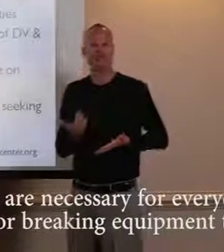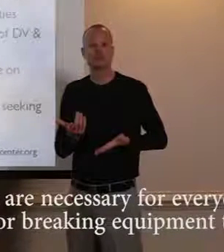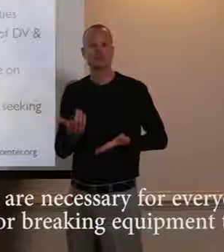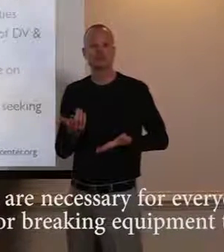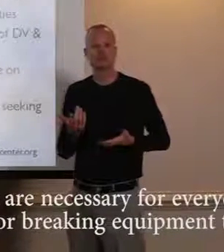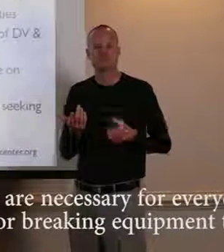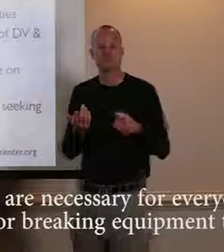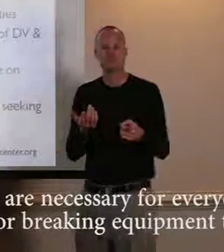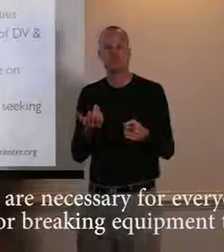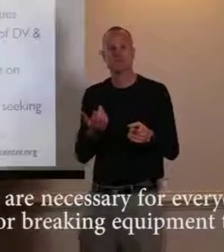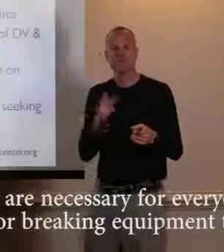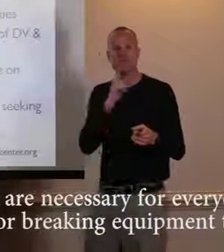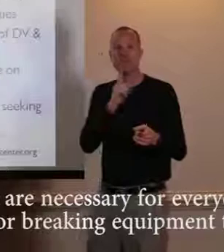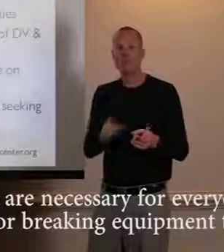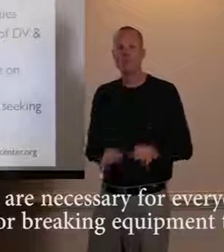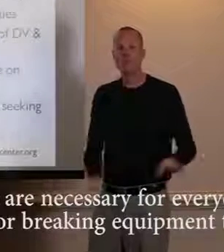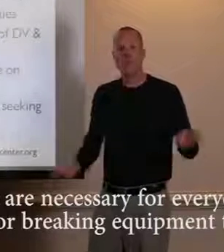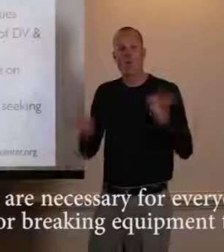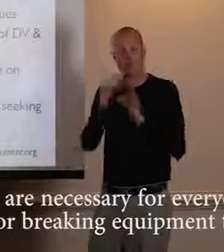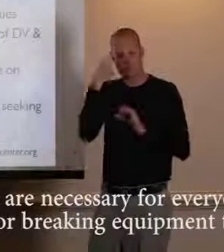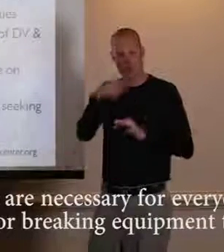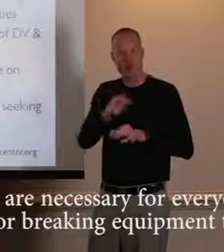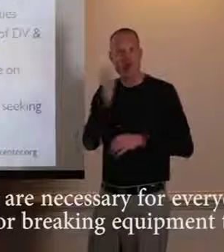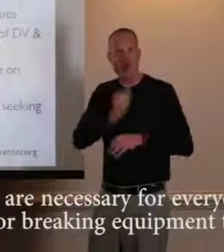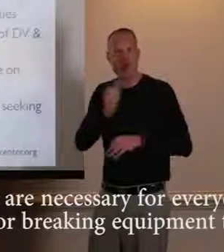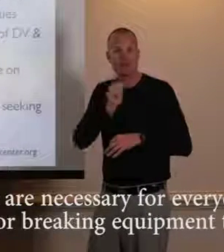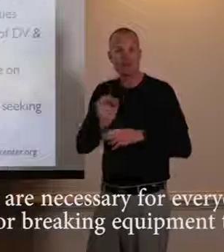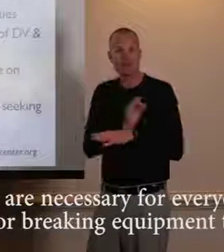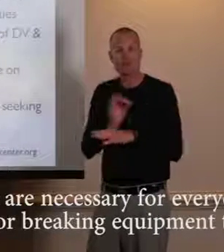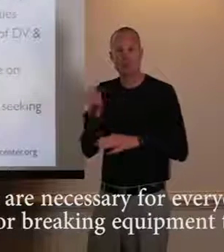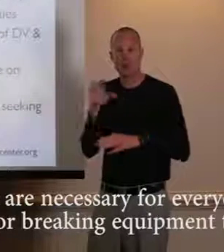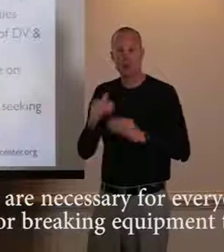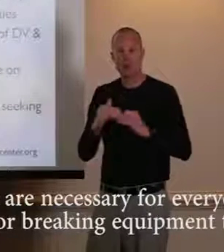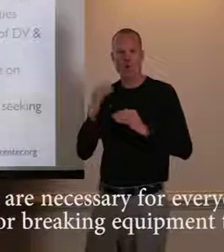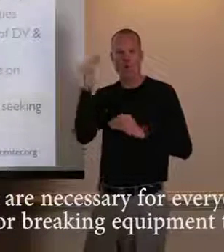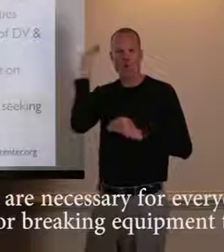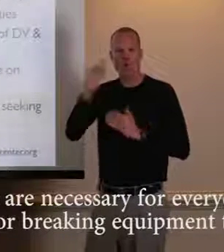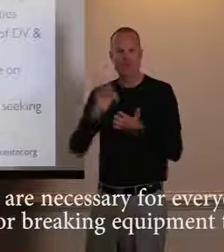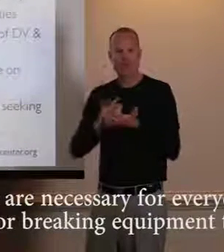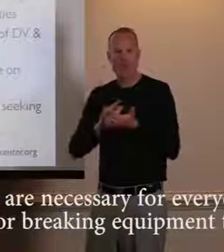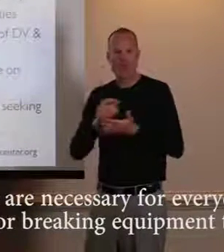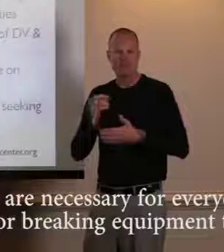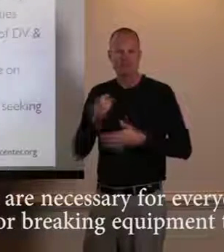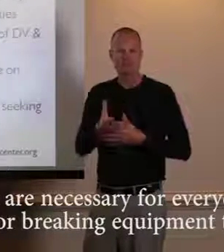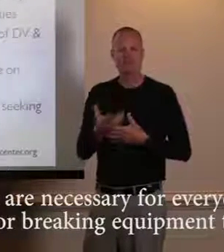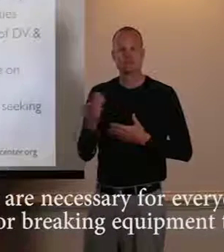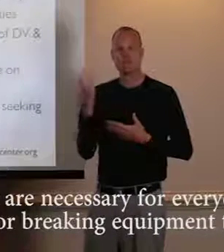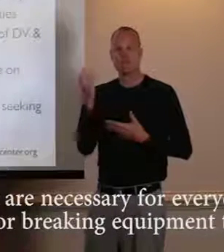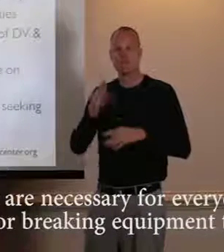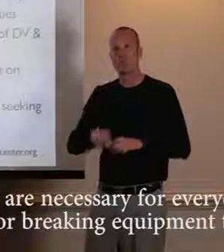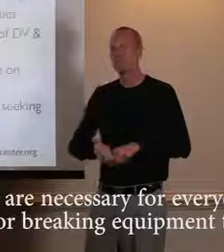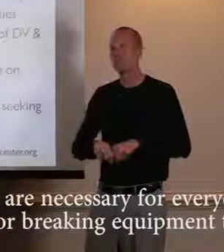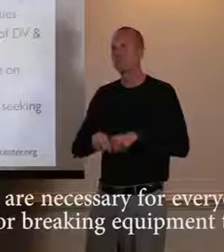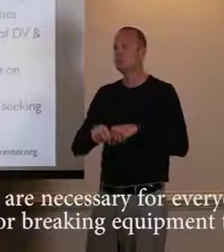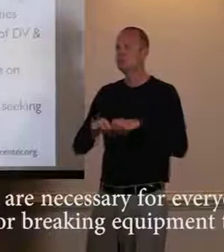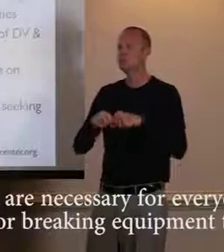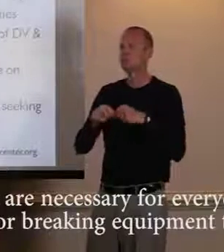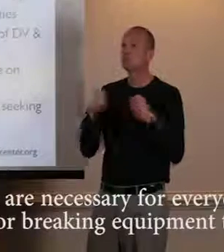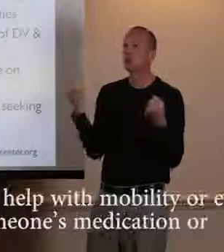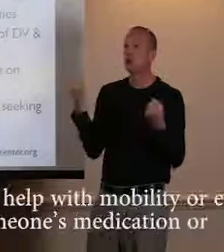are necessary for everyday functions, or over-medicating, or breaking equipment that is